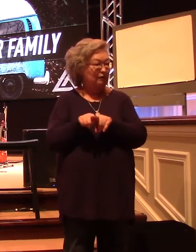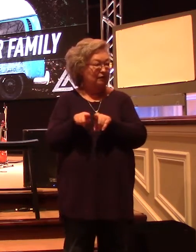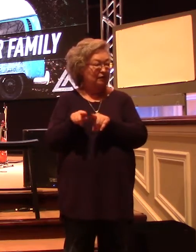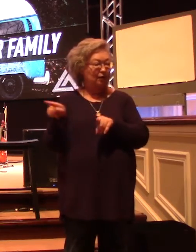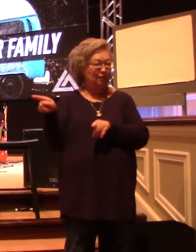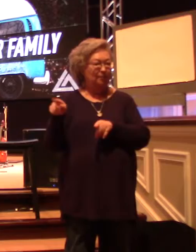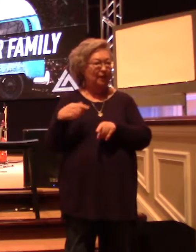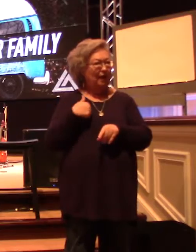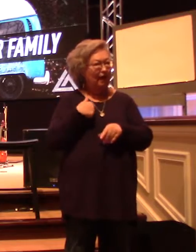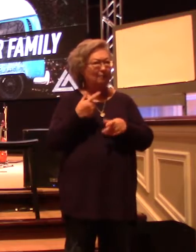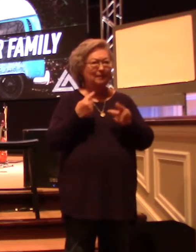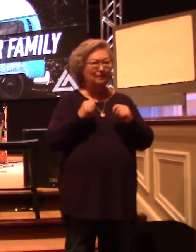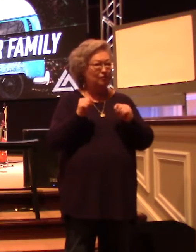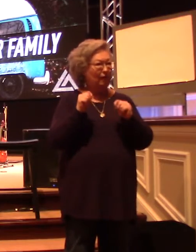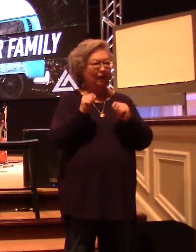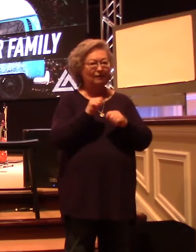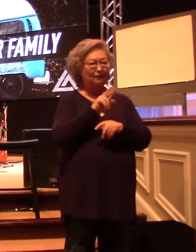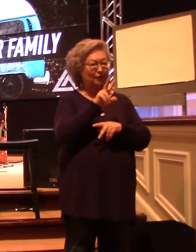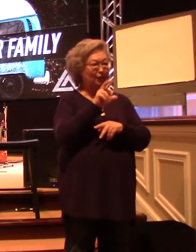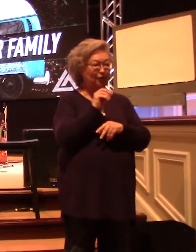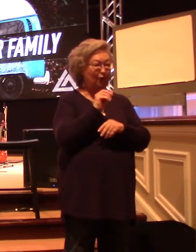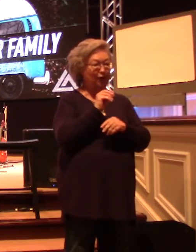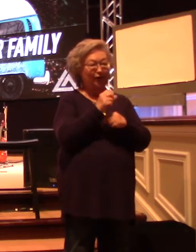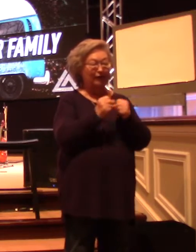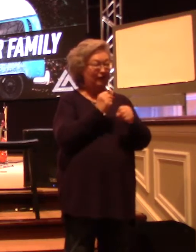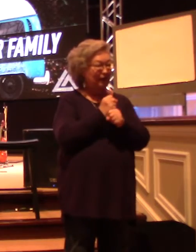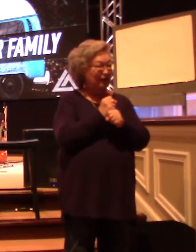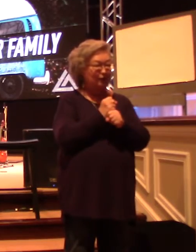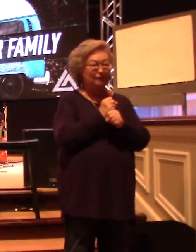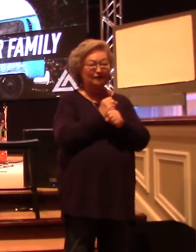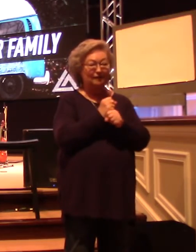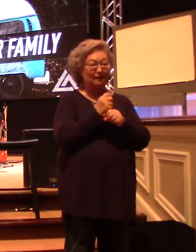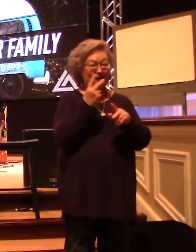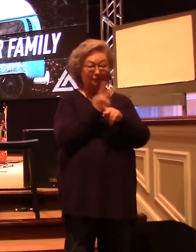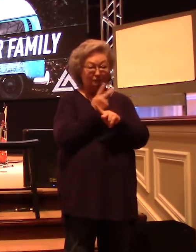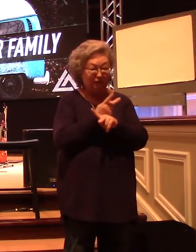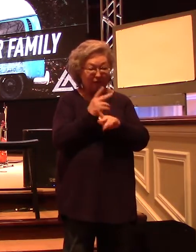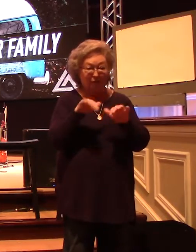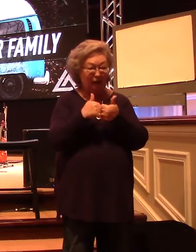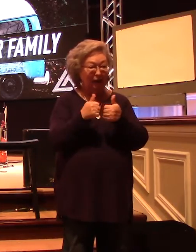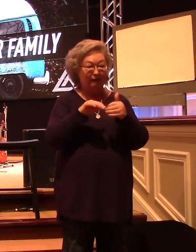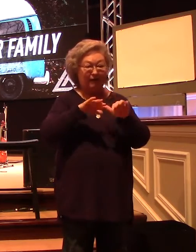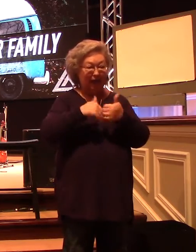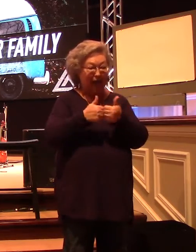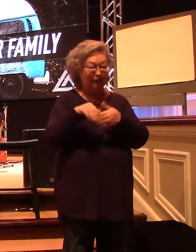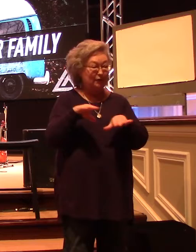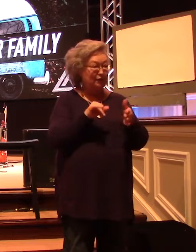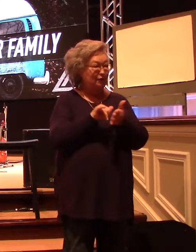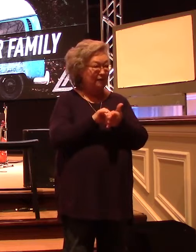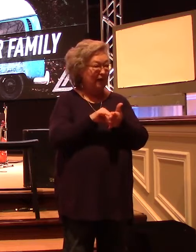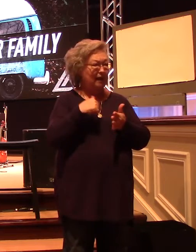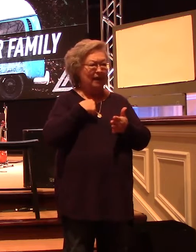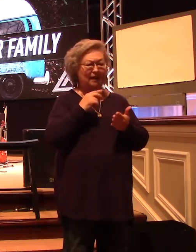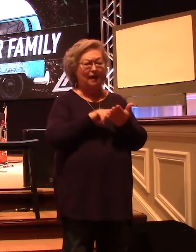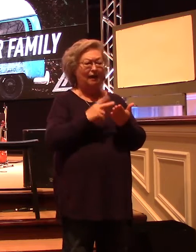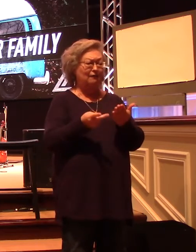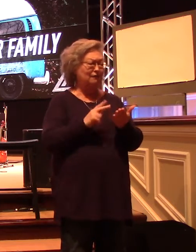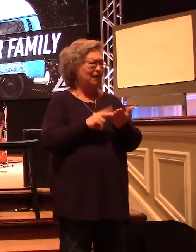look like and how to do it effectively. I've failed more than I've succeeded as a spiritual leader. But I've broken it